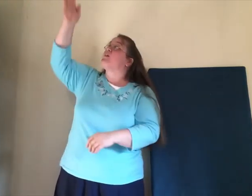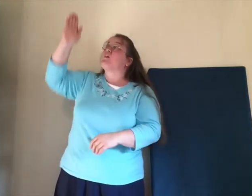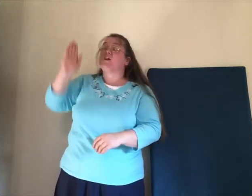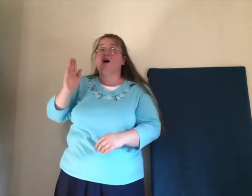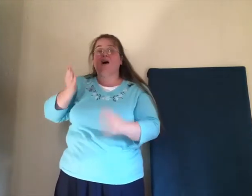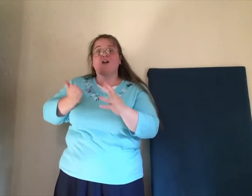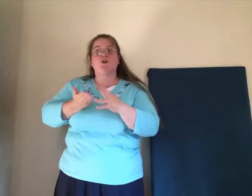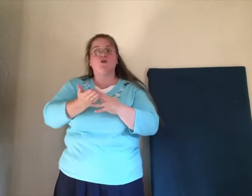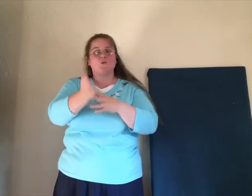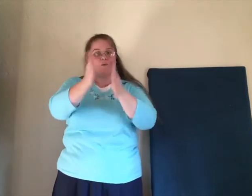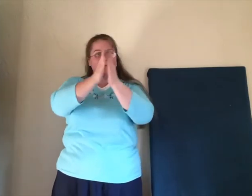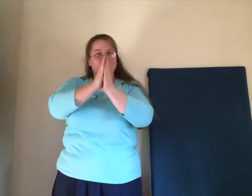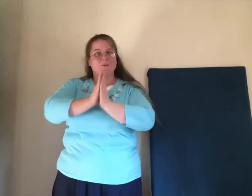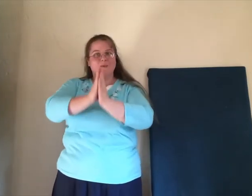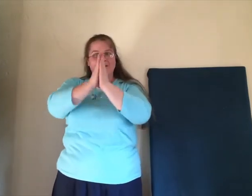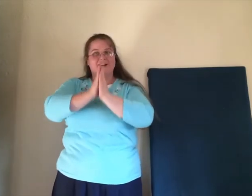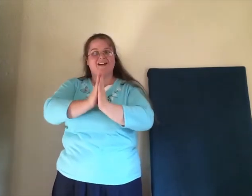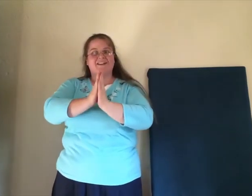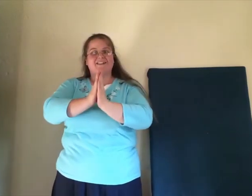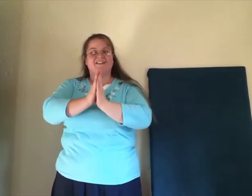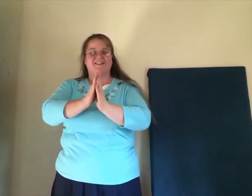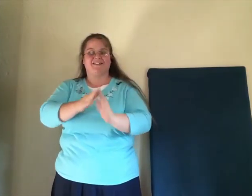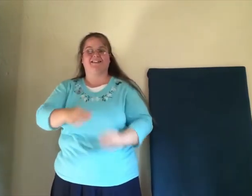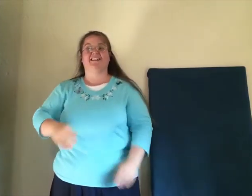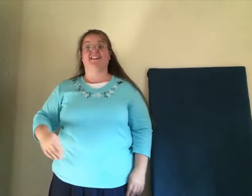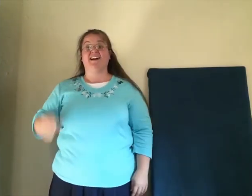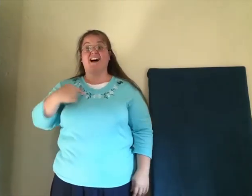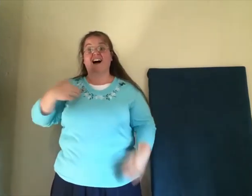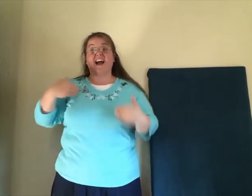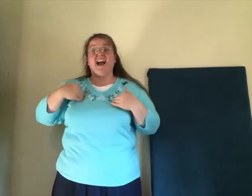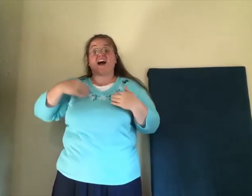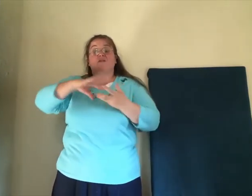We can communicate with God through prayer.